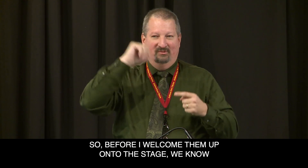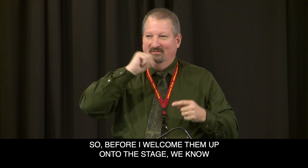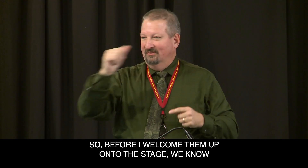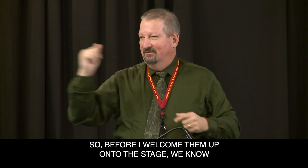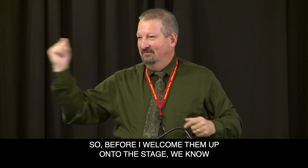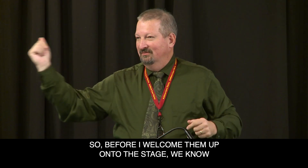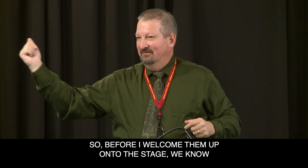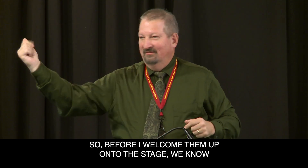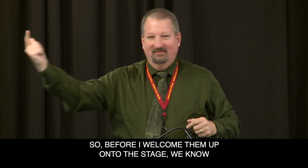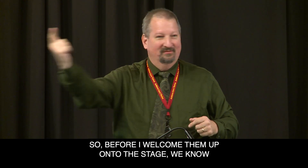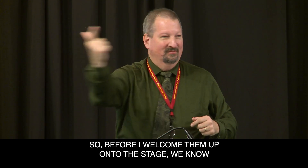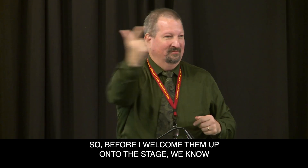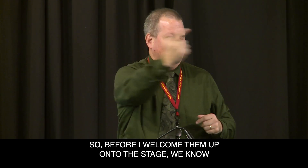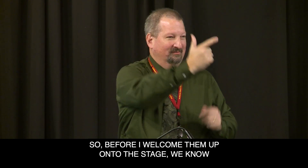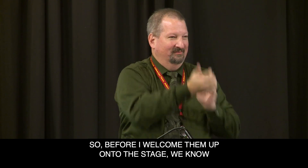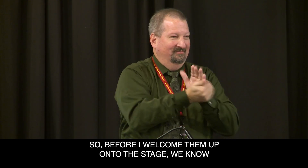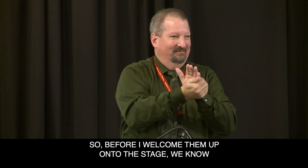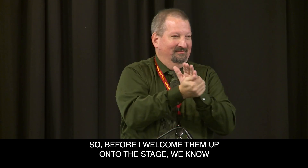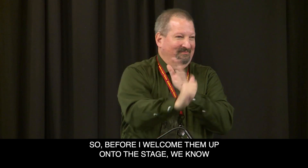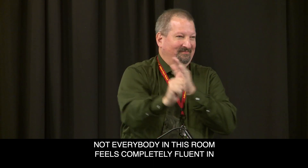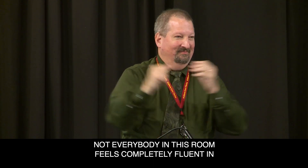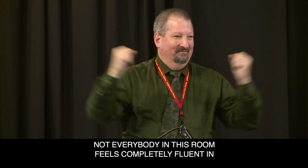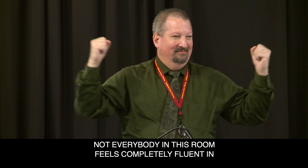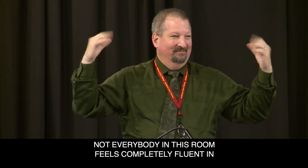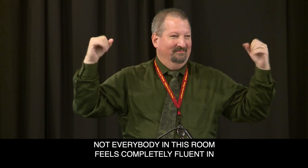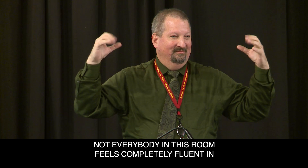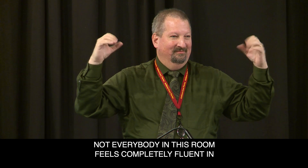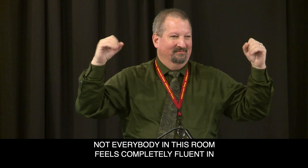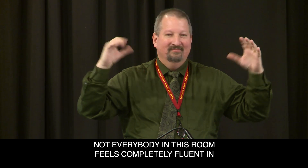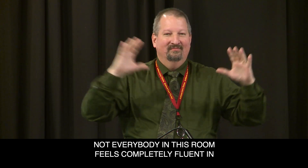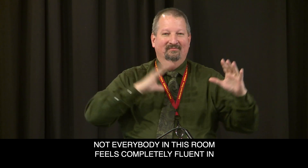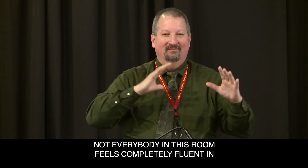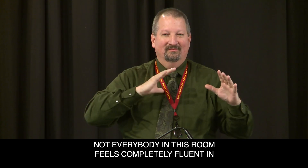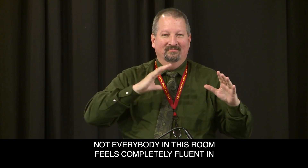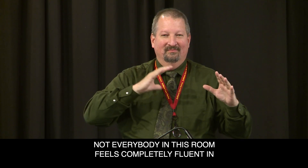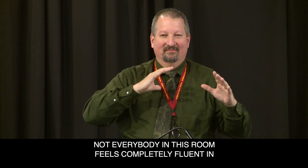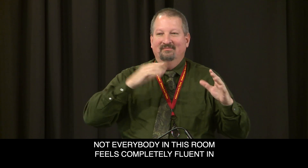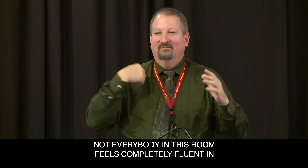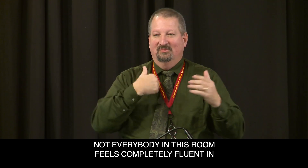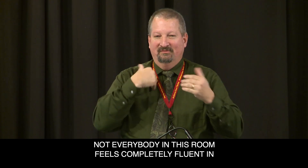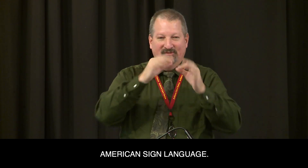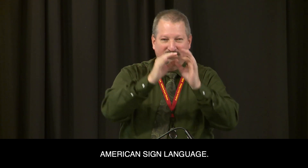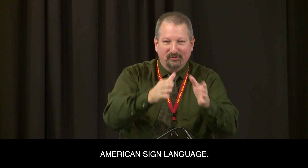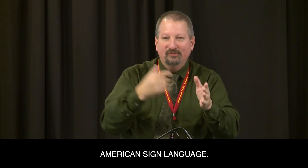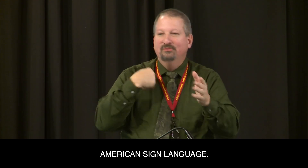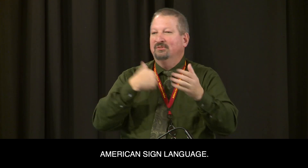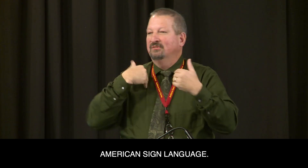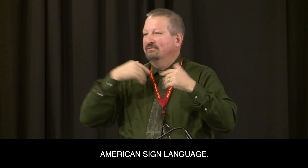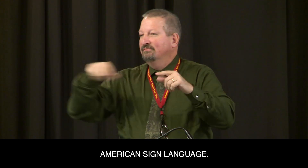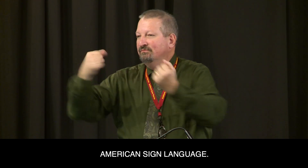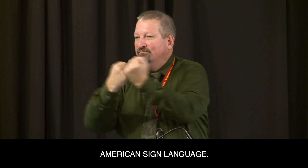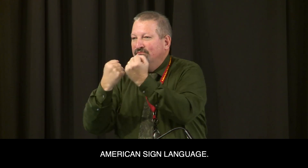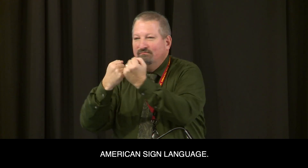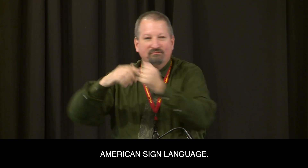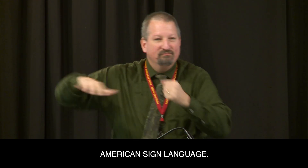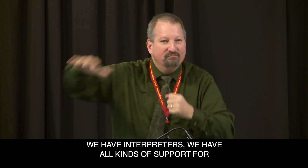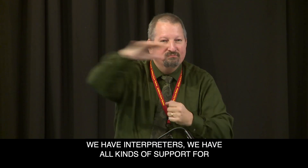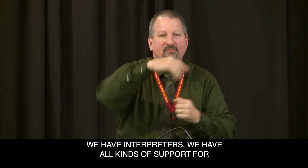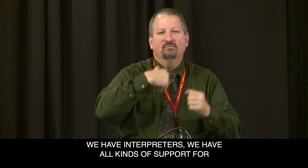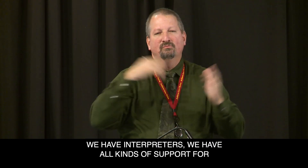stage, we know not everybody in this room feels completely fluent in American Sign Language. We have interpreters,